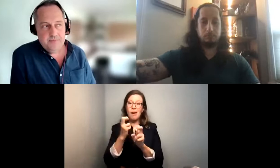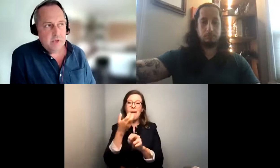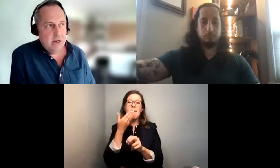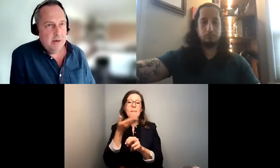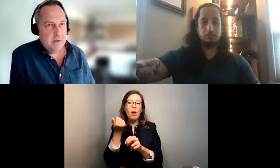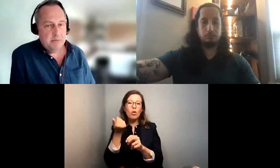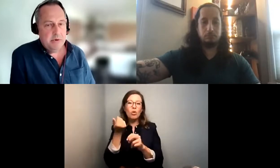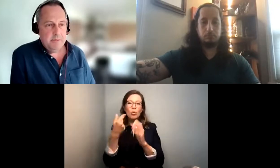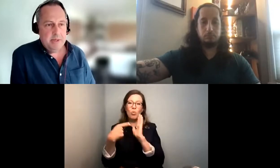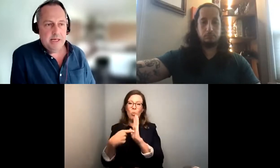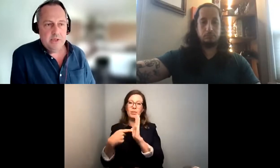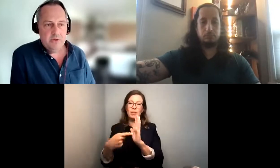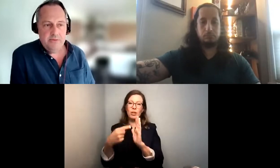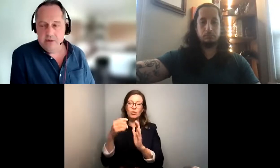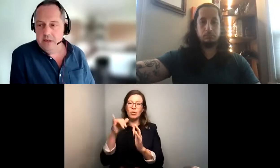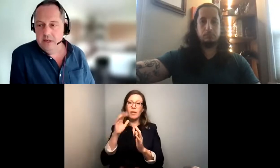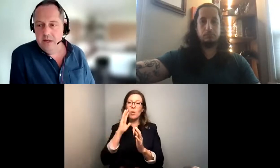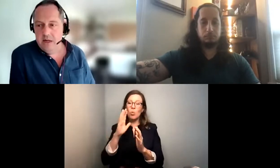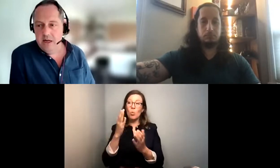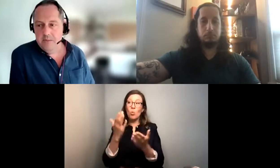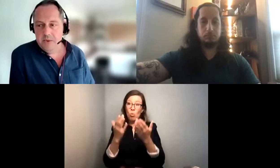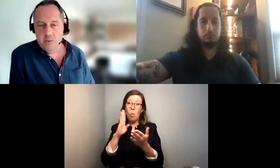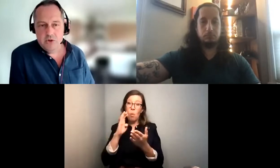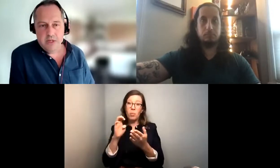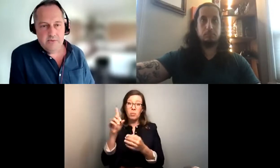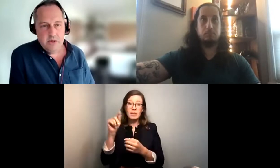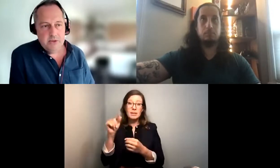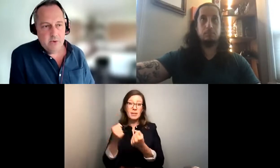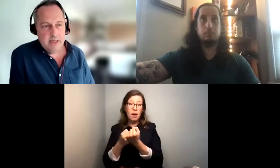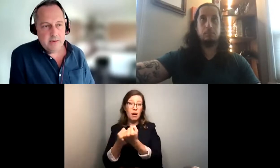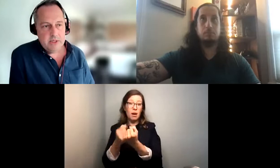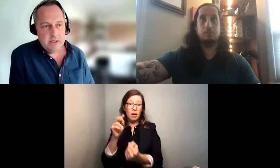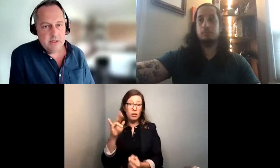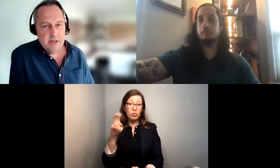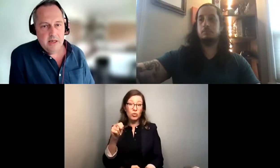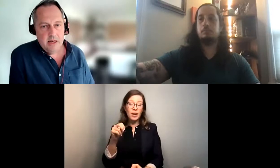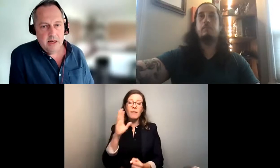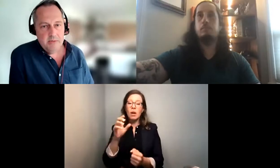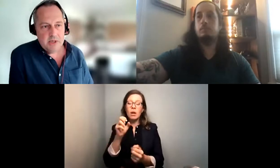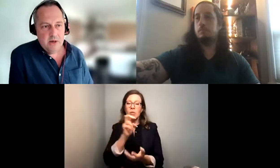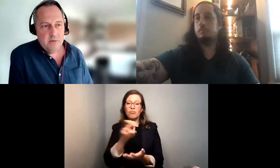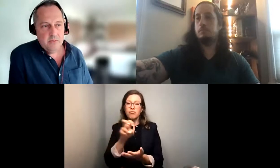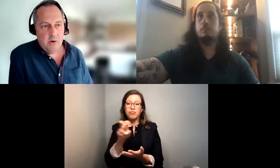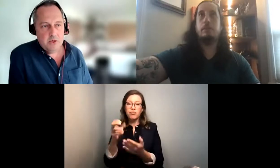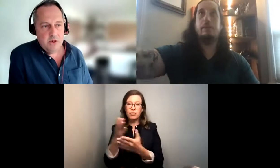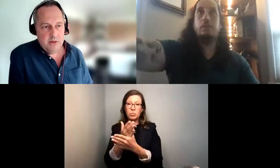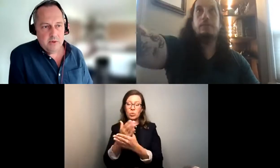representation that will probably be data driven, that will transfer between languages. And so what we're trying to work,